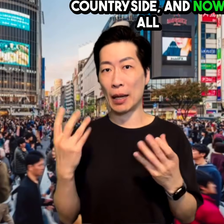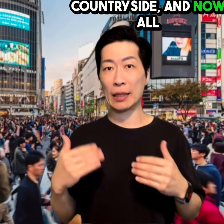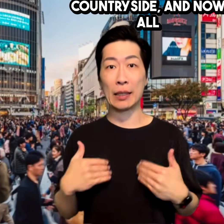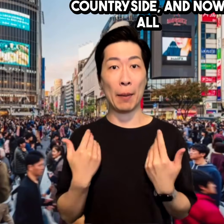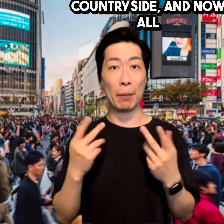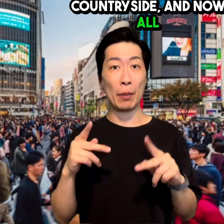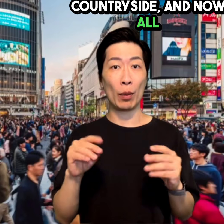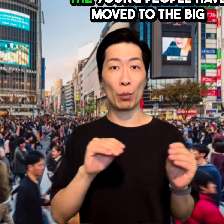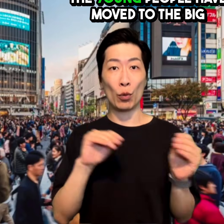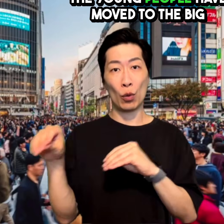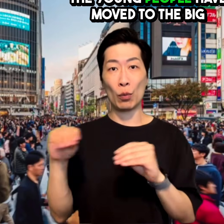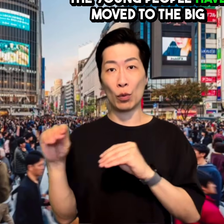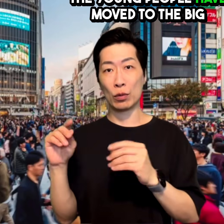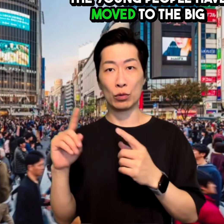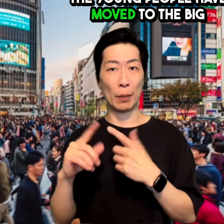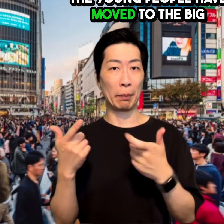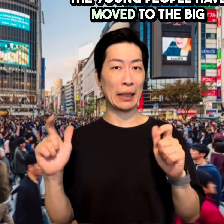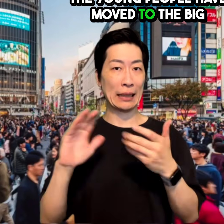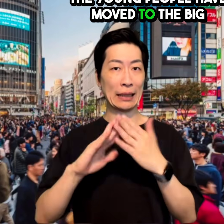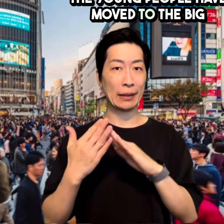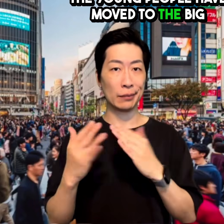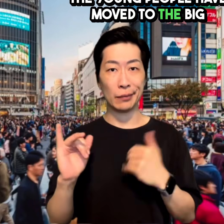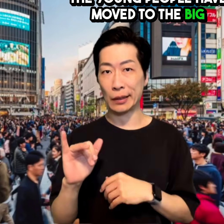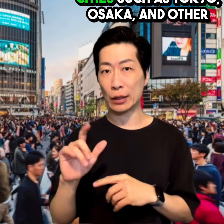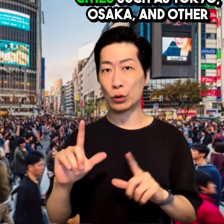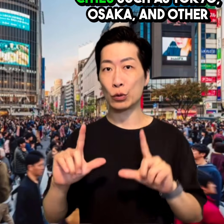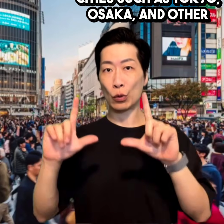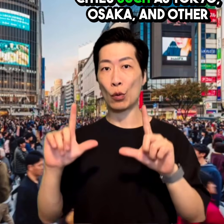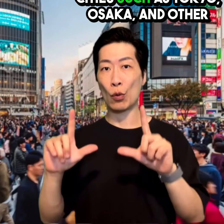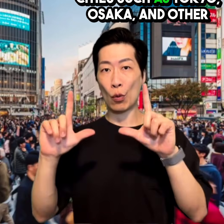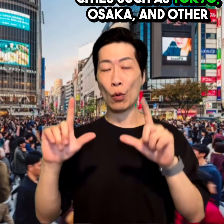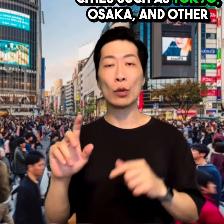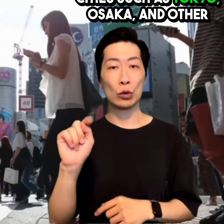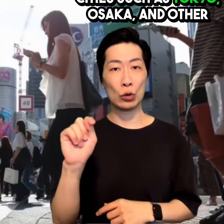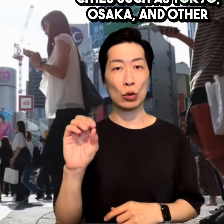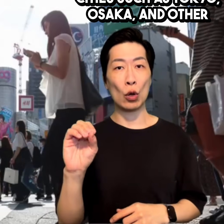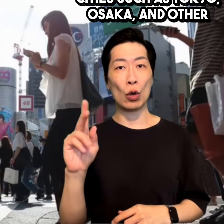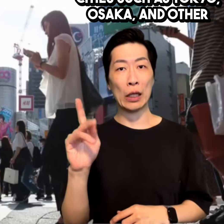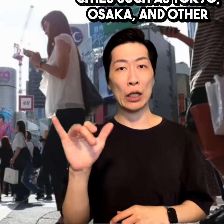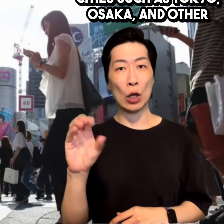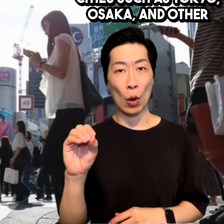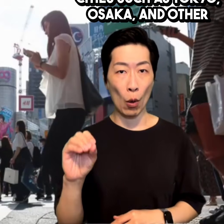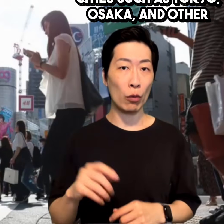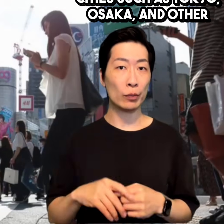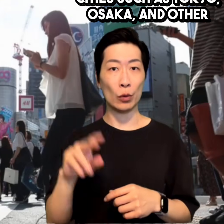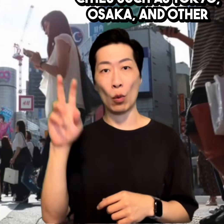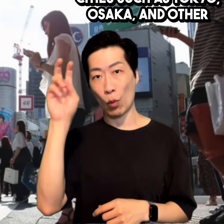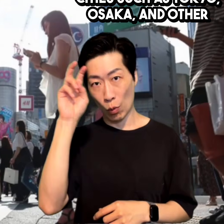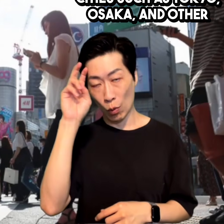and now all the young people have moved to the big cities, such as Tokyo,